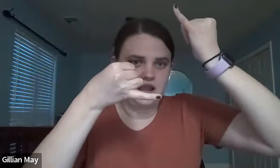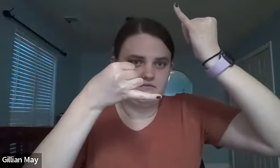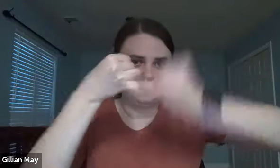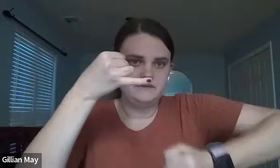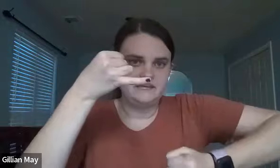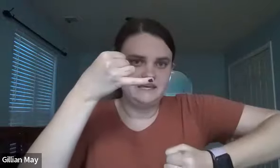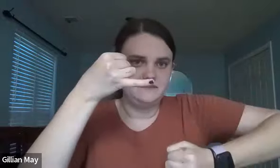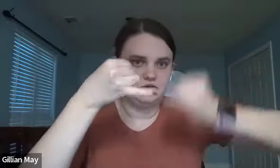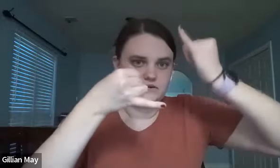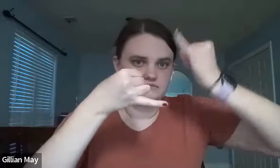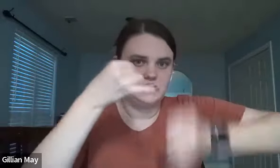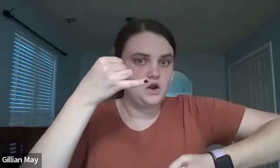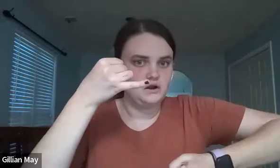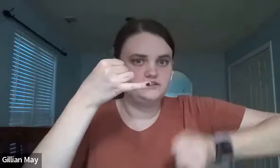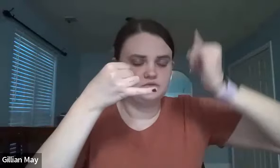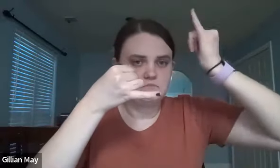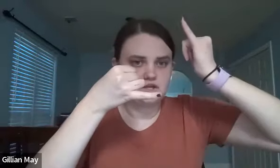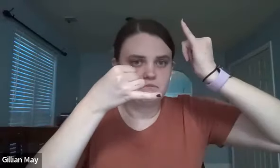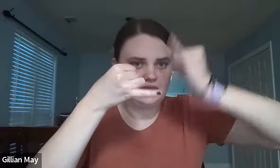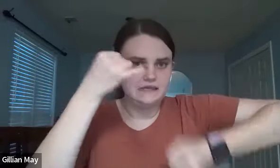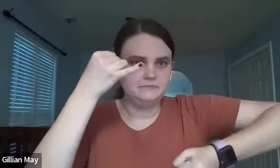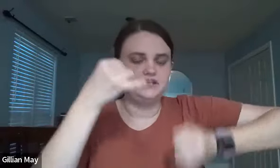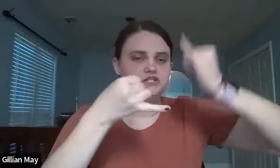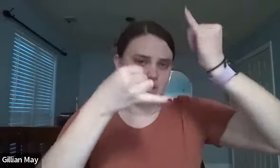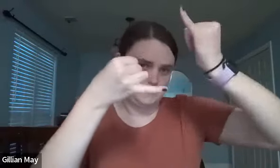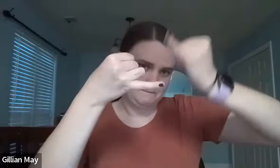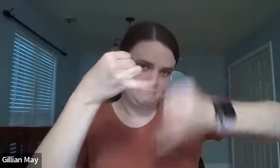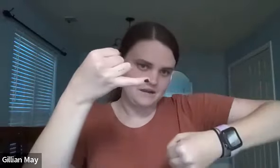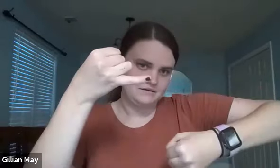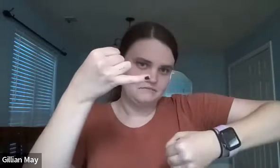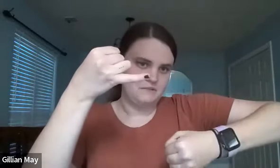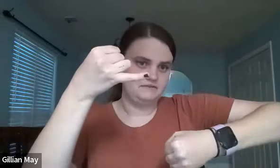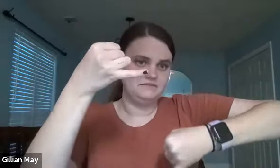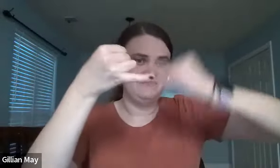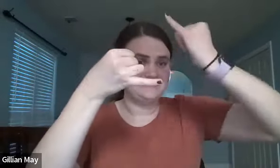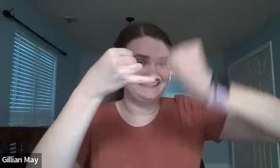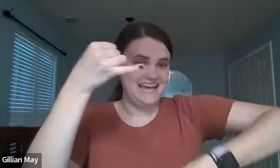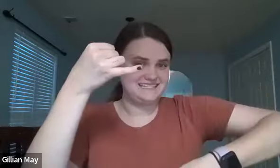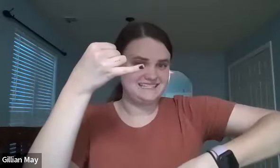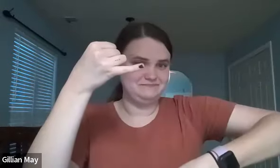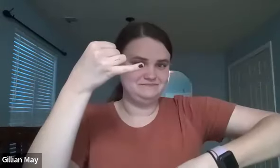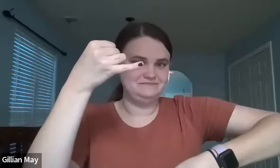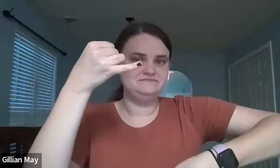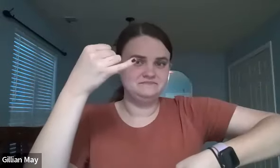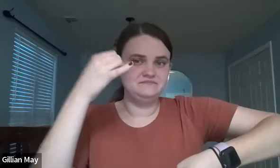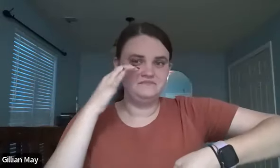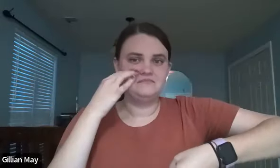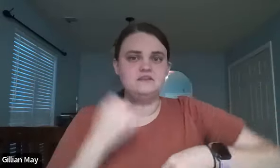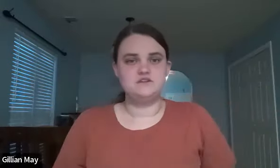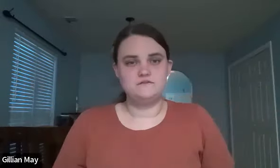have one pinky hit the other one. Not hard. Do not break your pinky, but you just go pop it. And that's last. So if you're